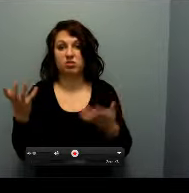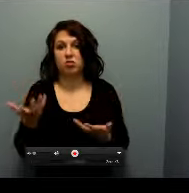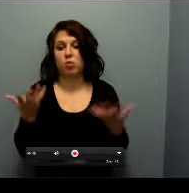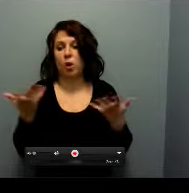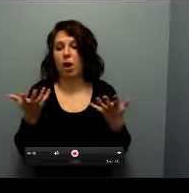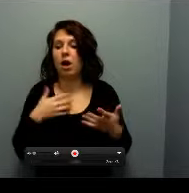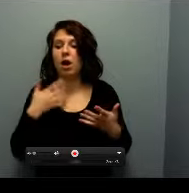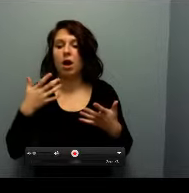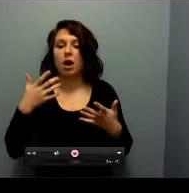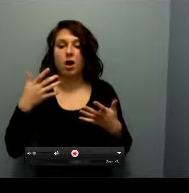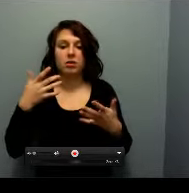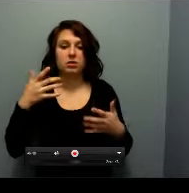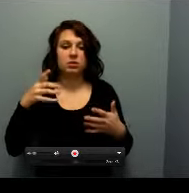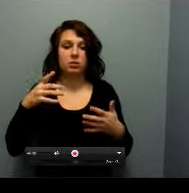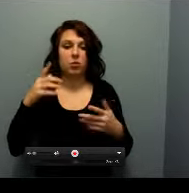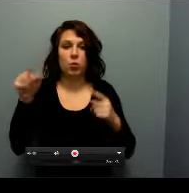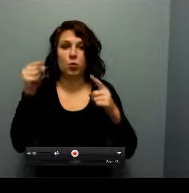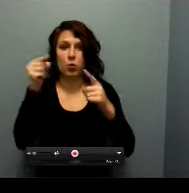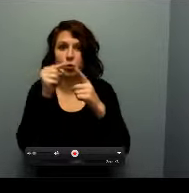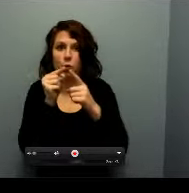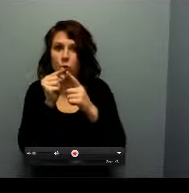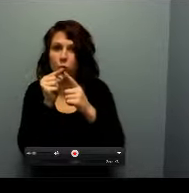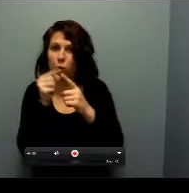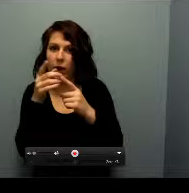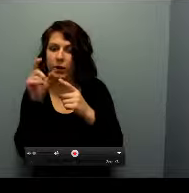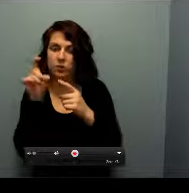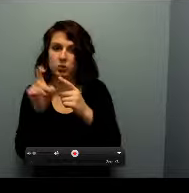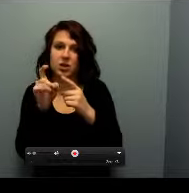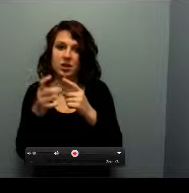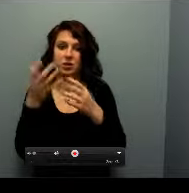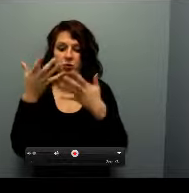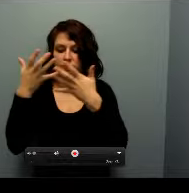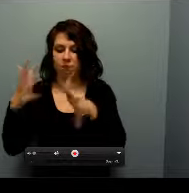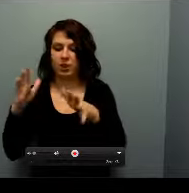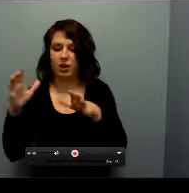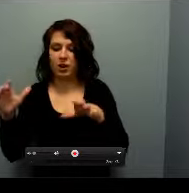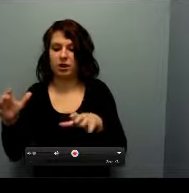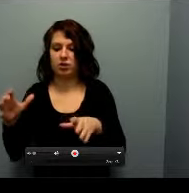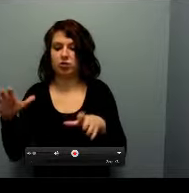When does it have to be completed? What's the deadline?